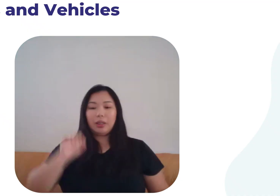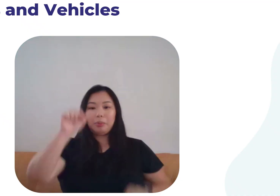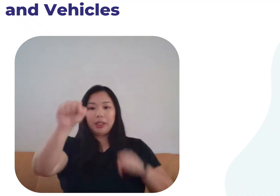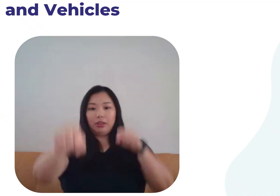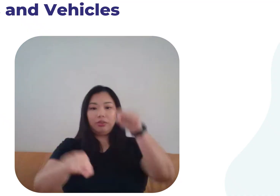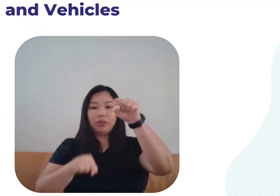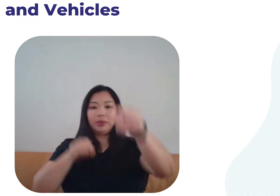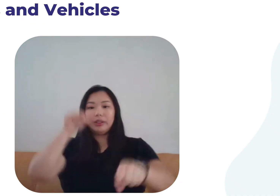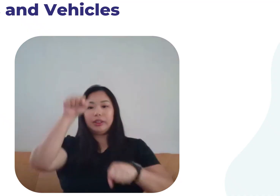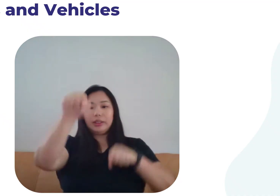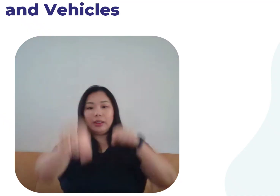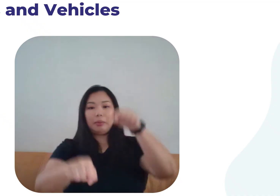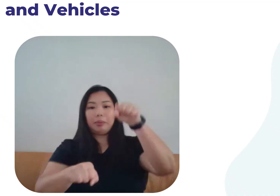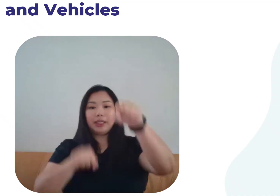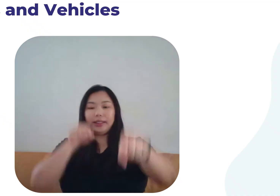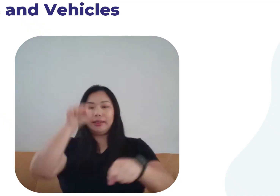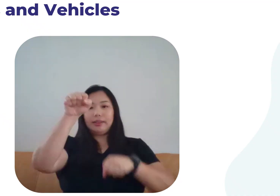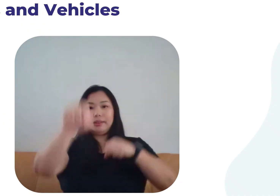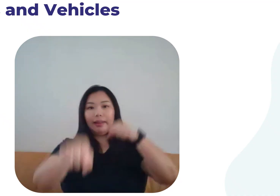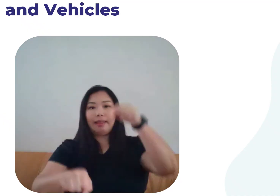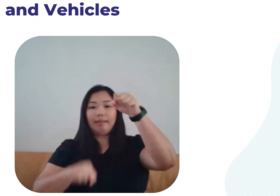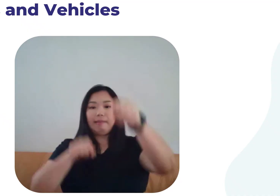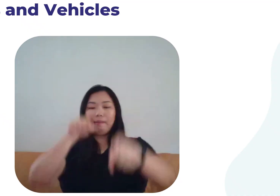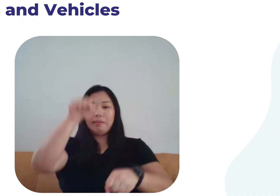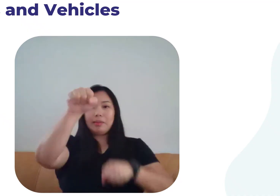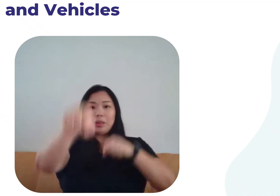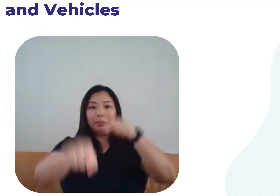Bicycle, pedal forwards, bicycle.